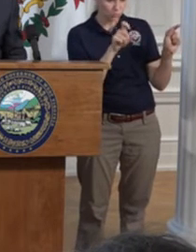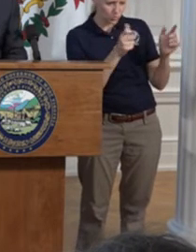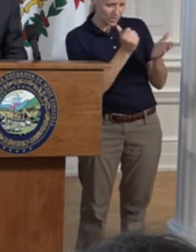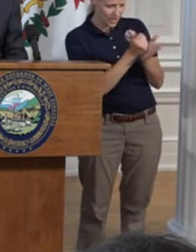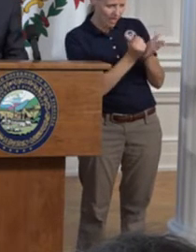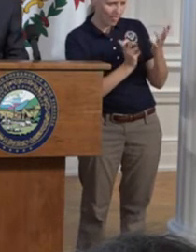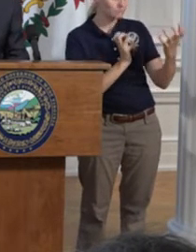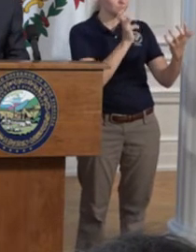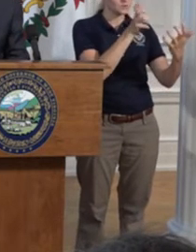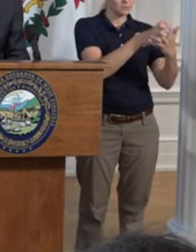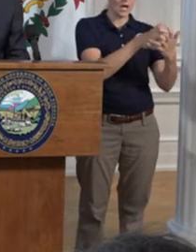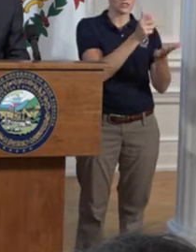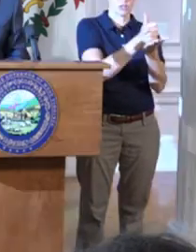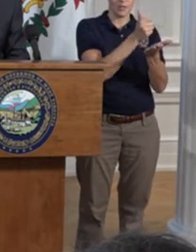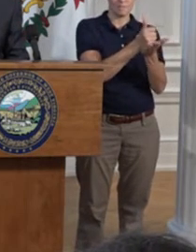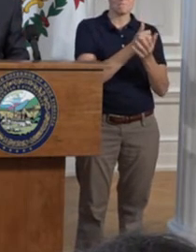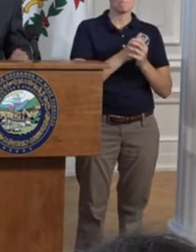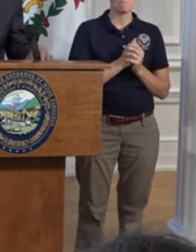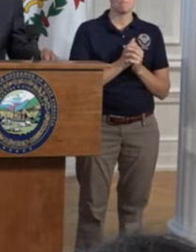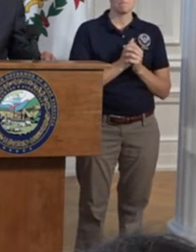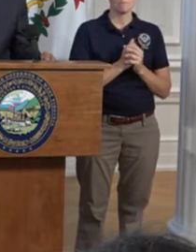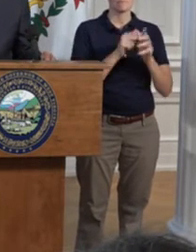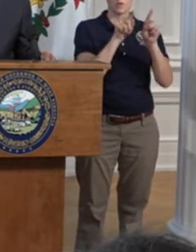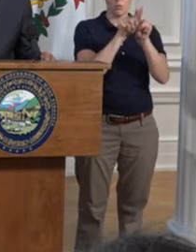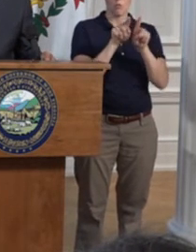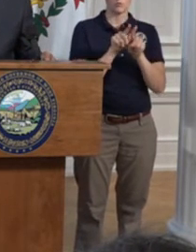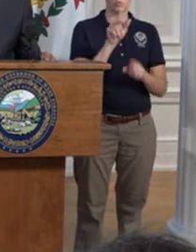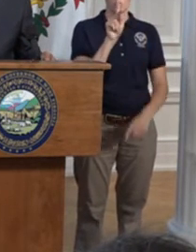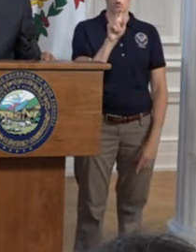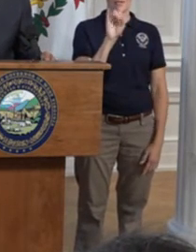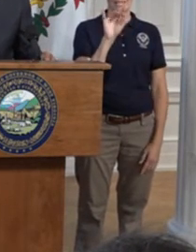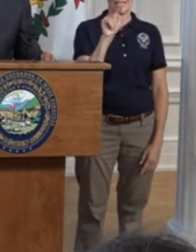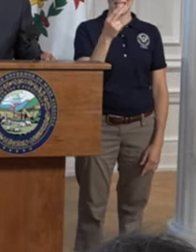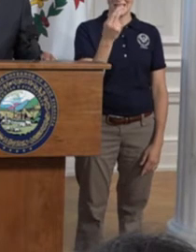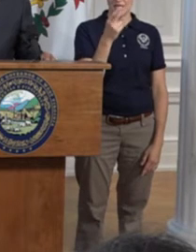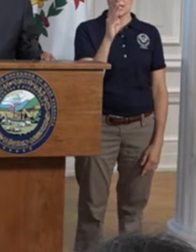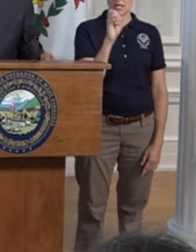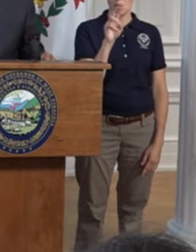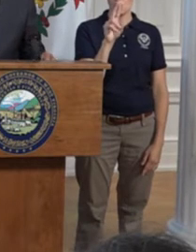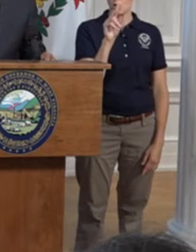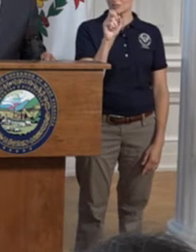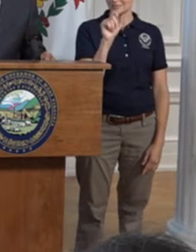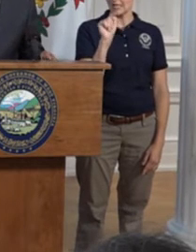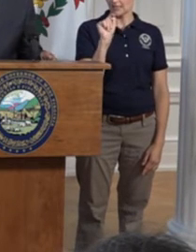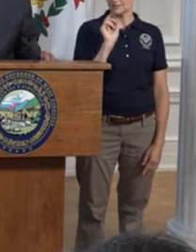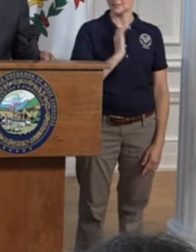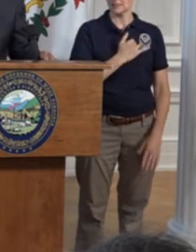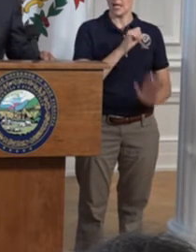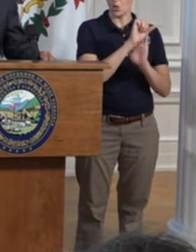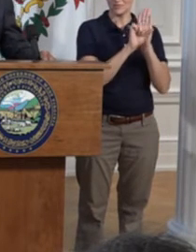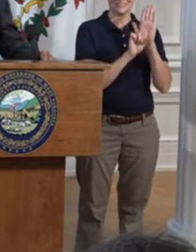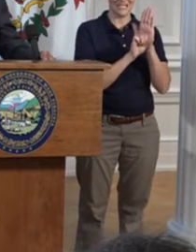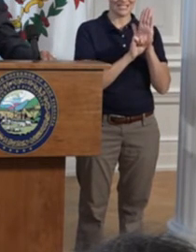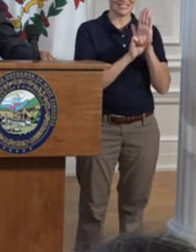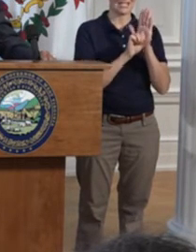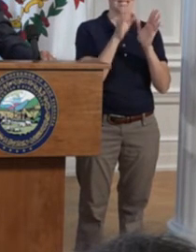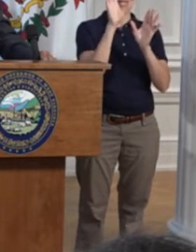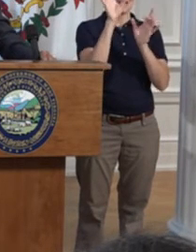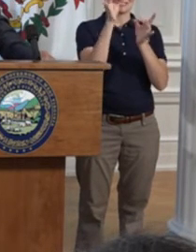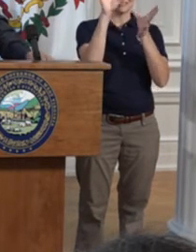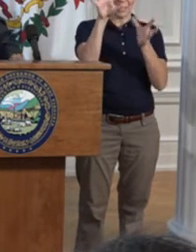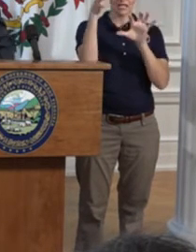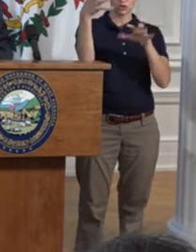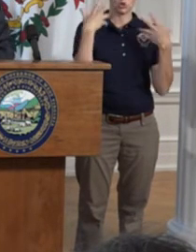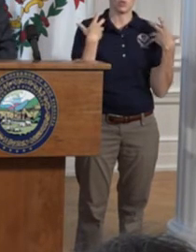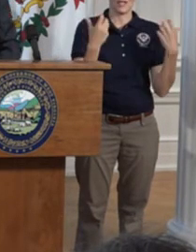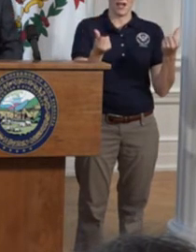I've also appointed Commerce Secretary Keith Burdett as our state's Disaster Recovery Officer. In this